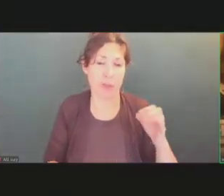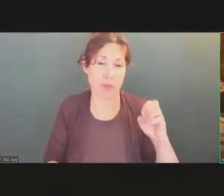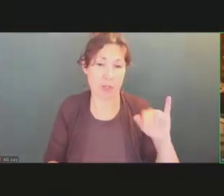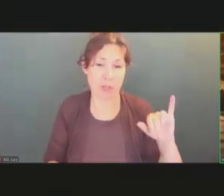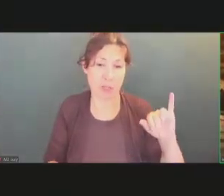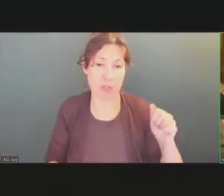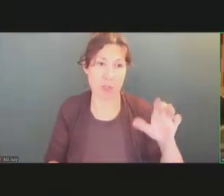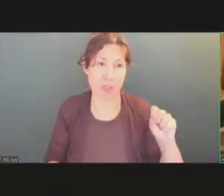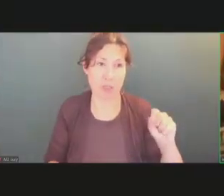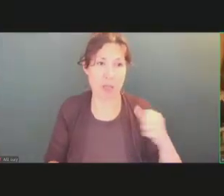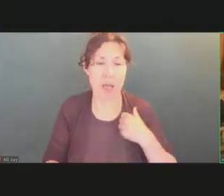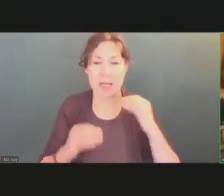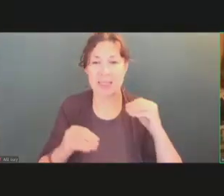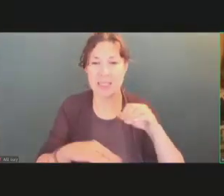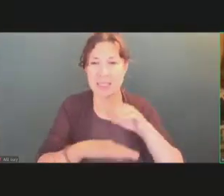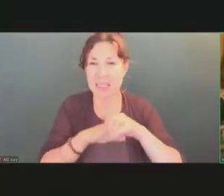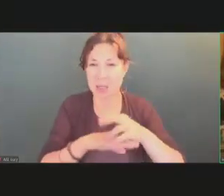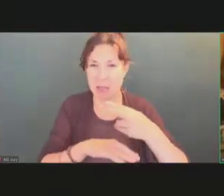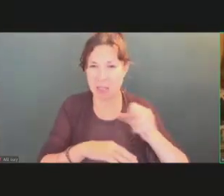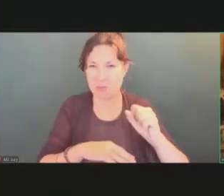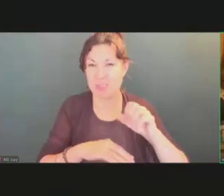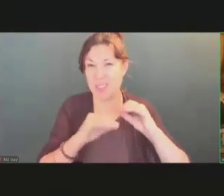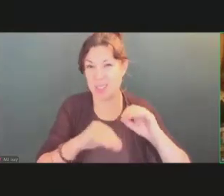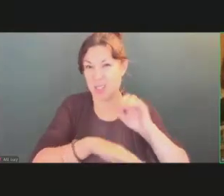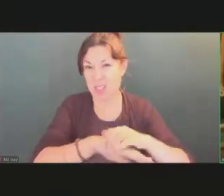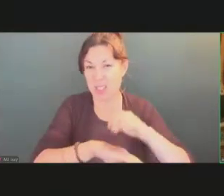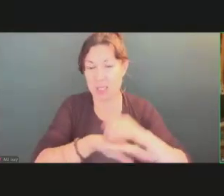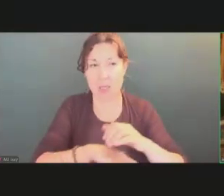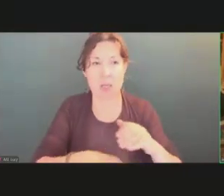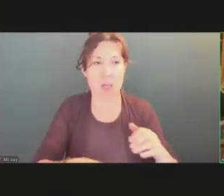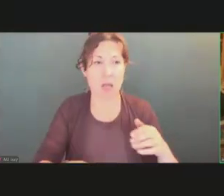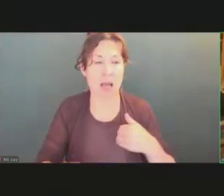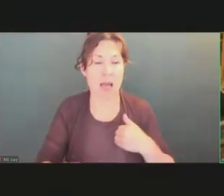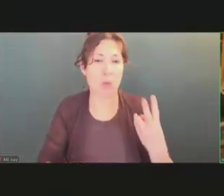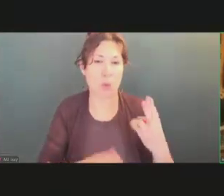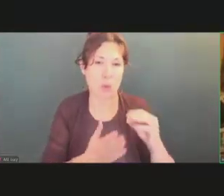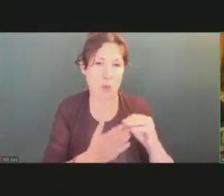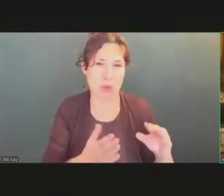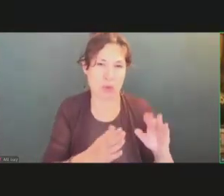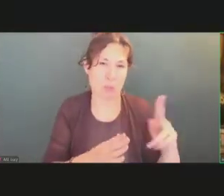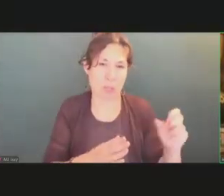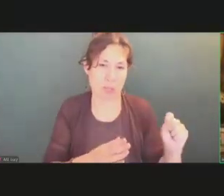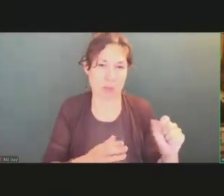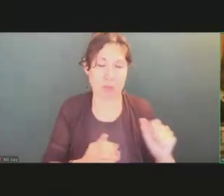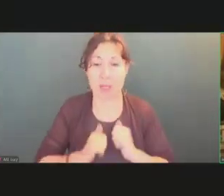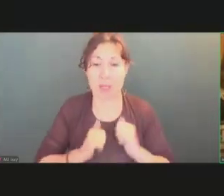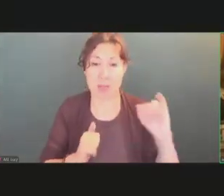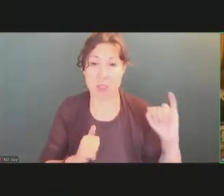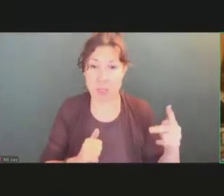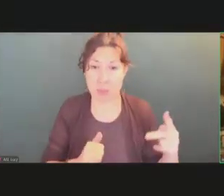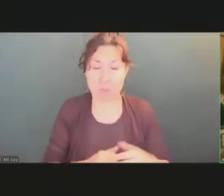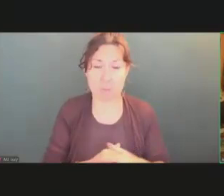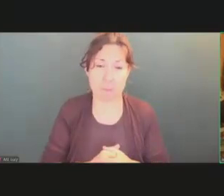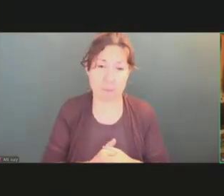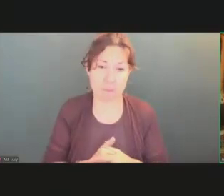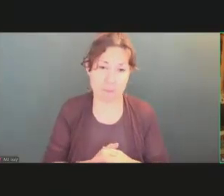at English High School, and I'm a parent of 2 BPS students, and I live in Jamaica Plain. And I'll just start my statement